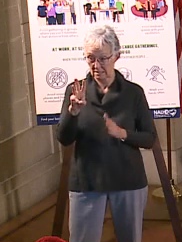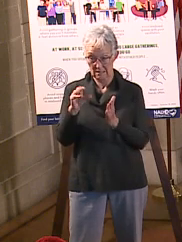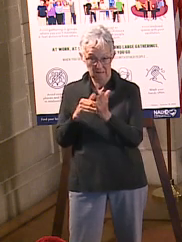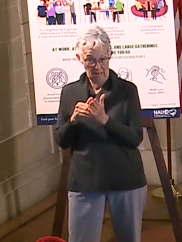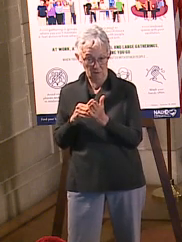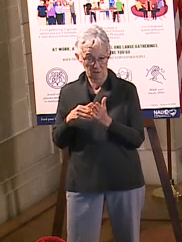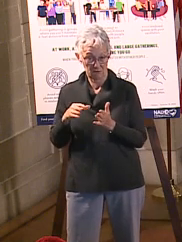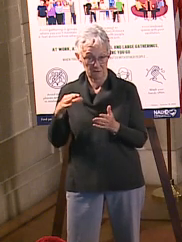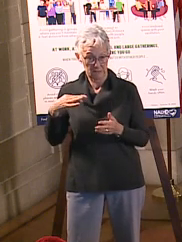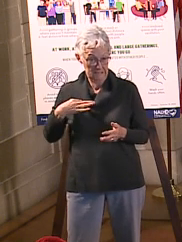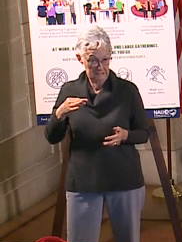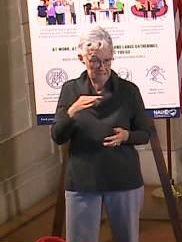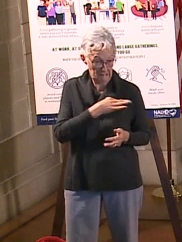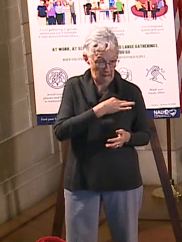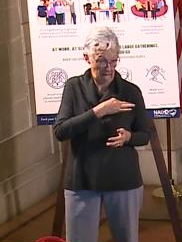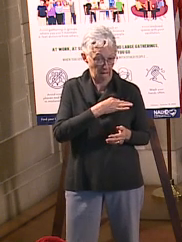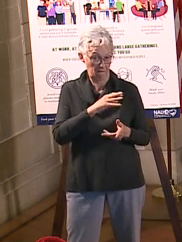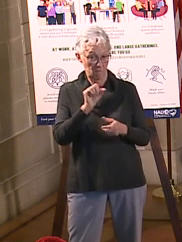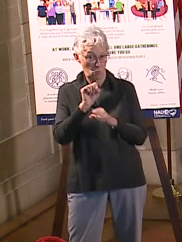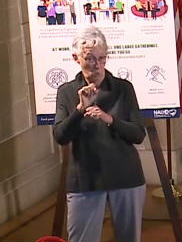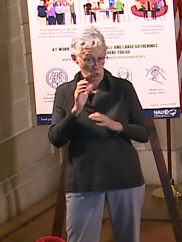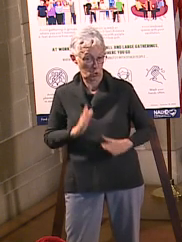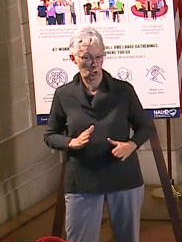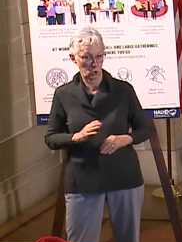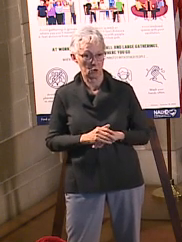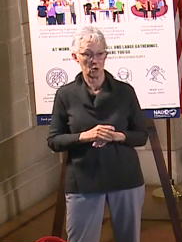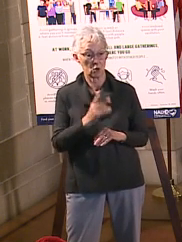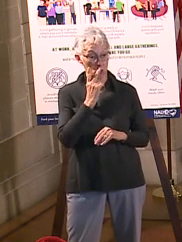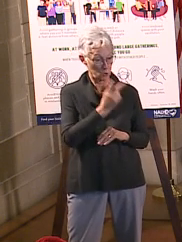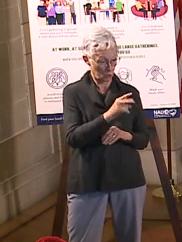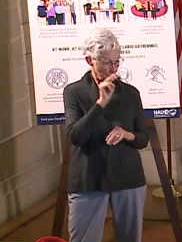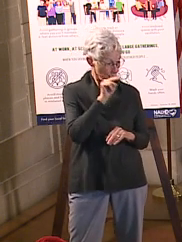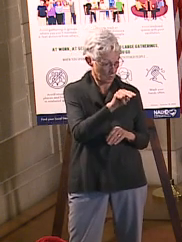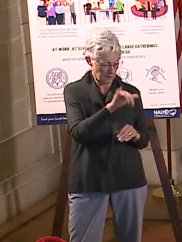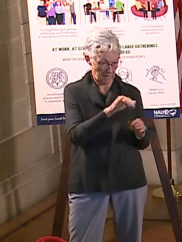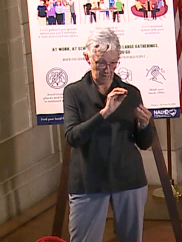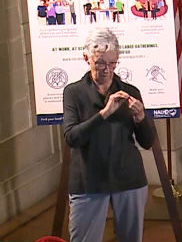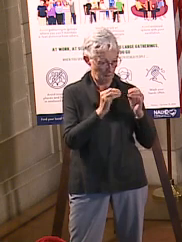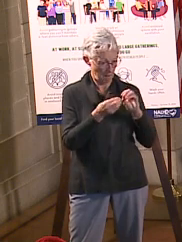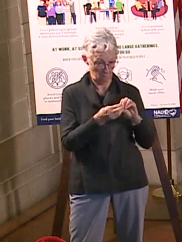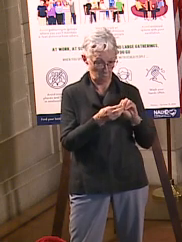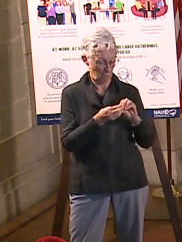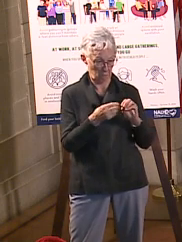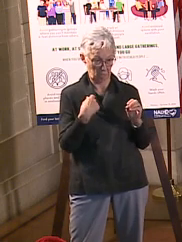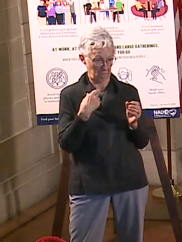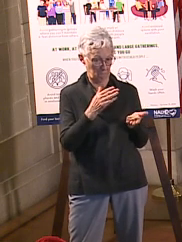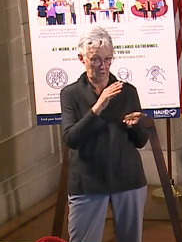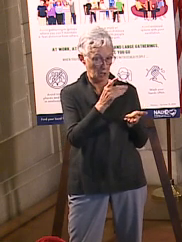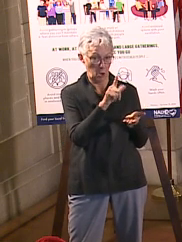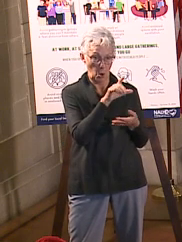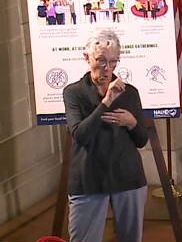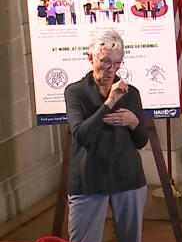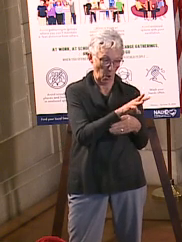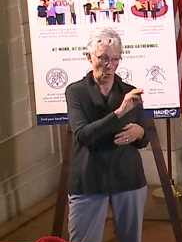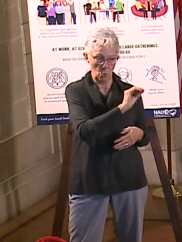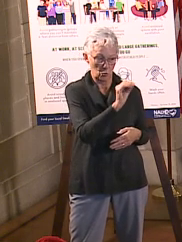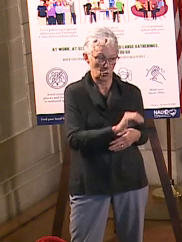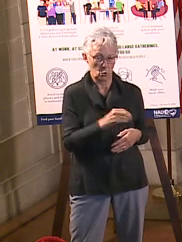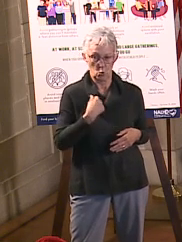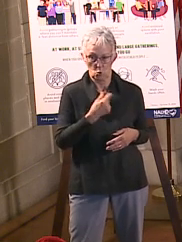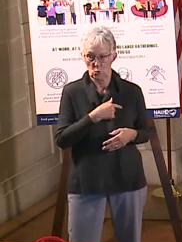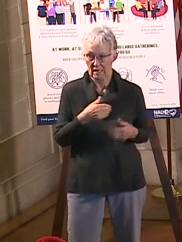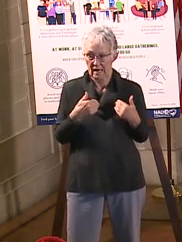population, even with a very small percentage of infection rate, we had virtually no hospitalizations, which I don't